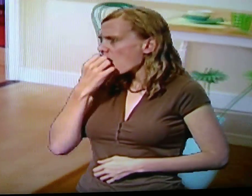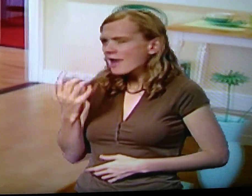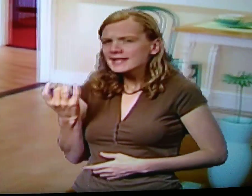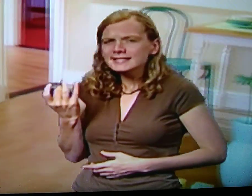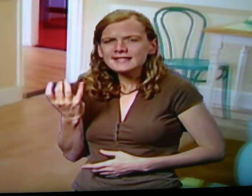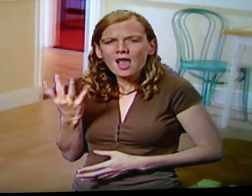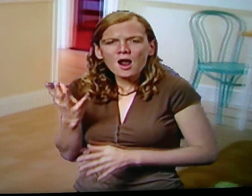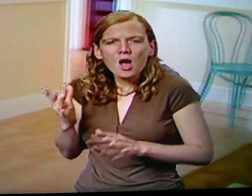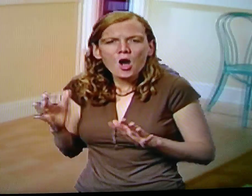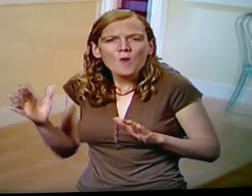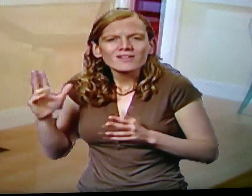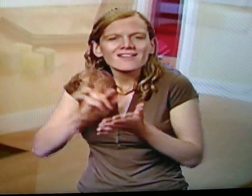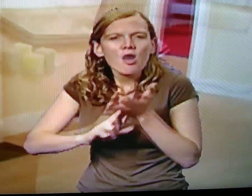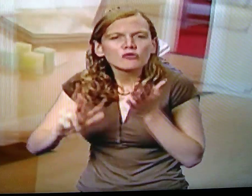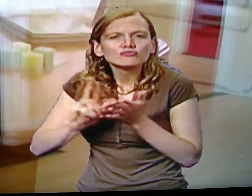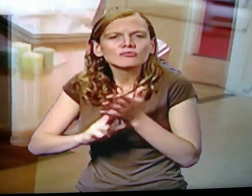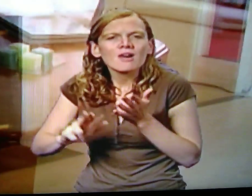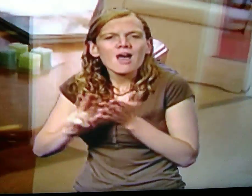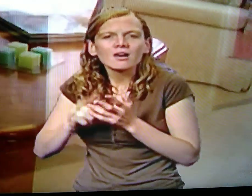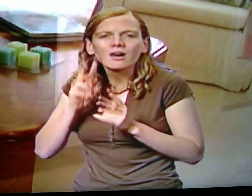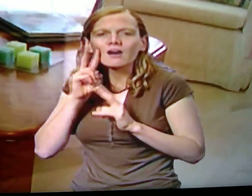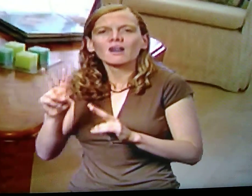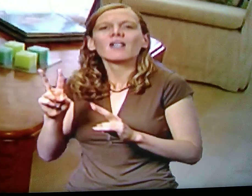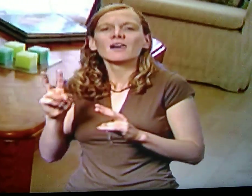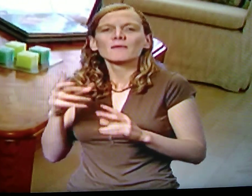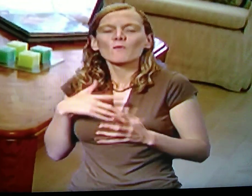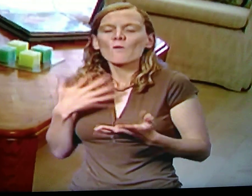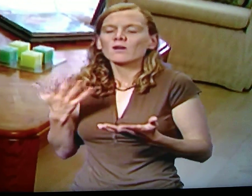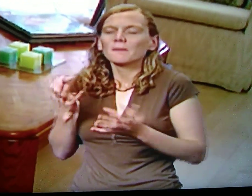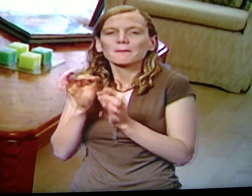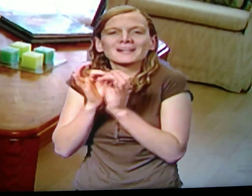and made that a haven of peace and tranquility. Oh, nice.